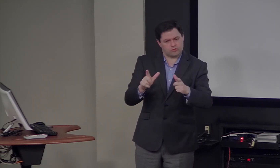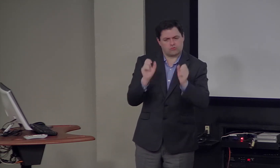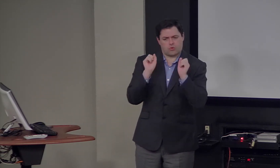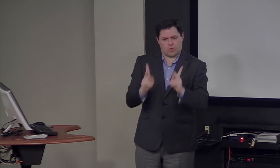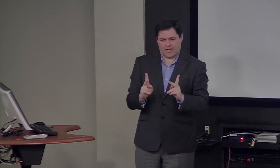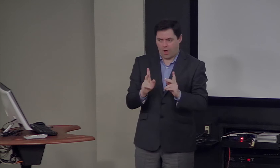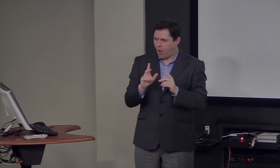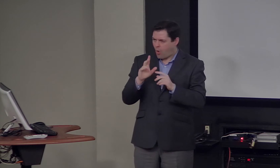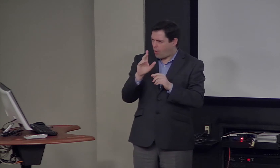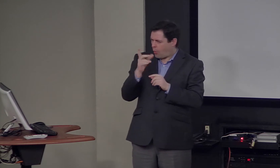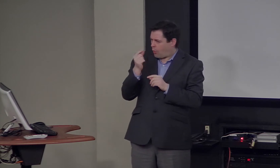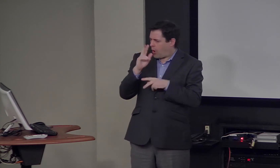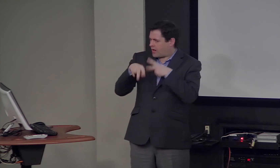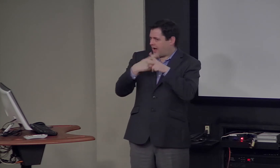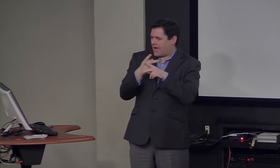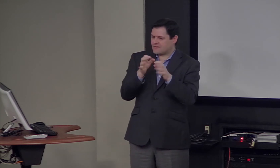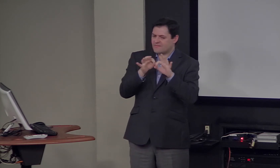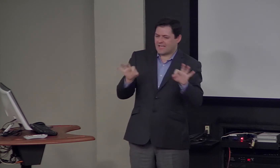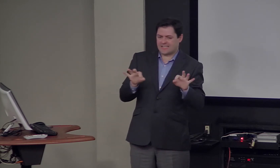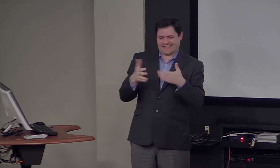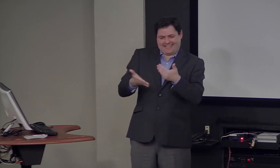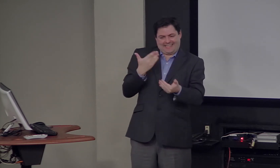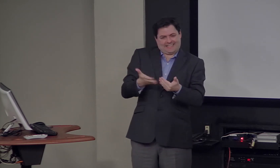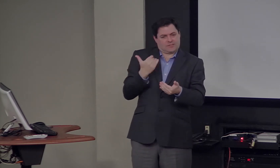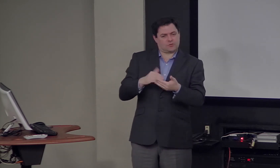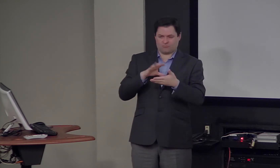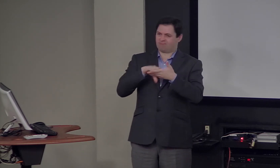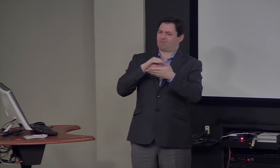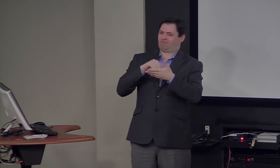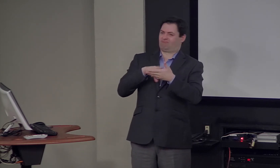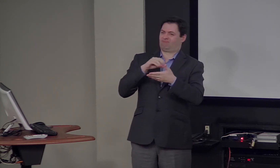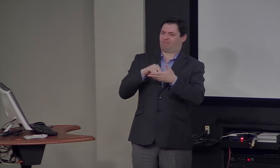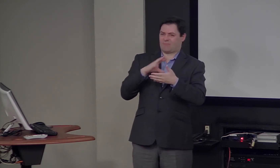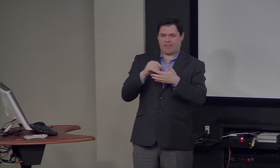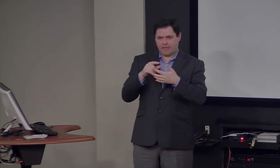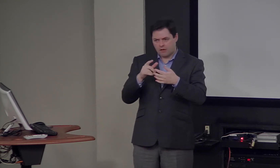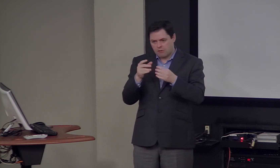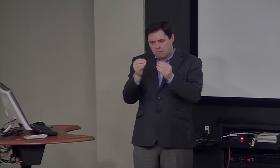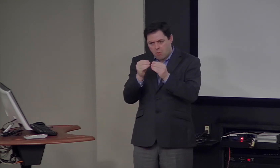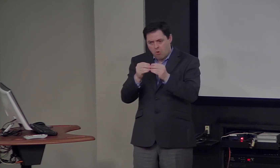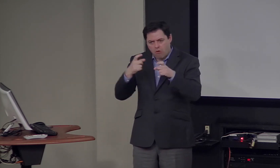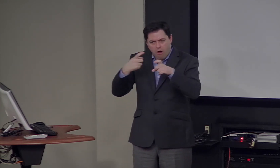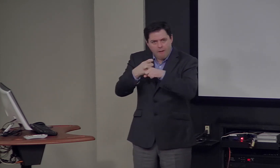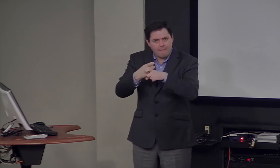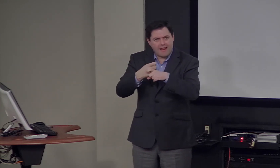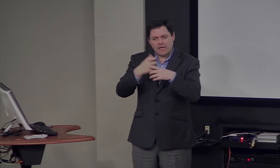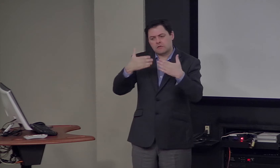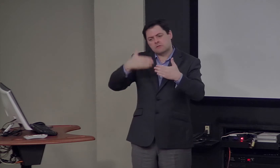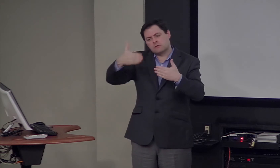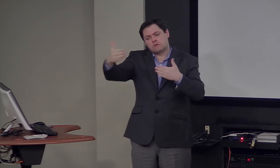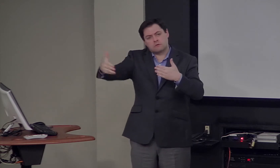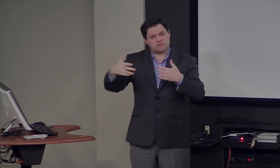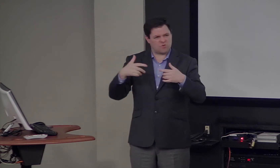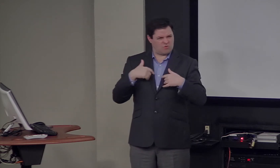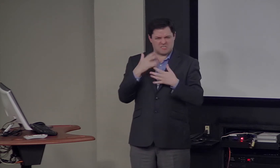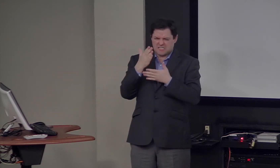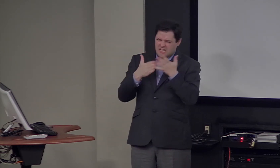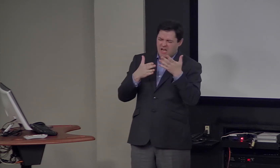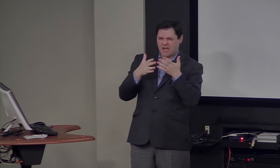a learner of sign language was able to distinguish a simpler sentence from more complex sentences, and how they were able to